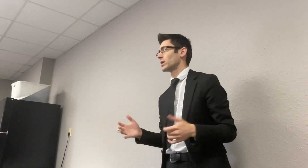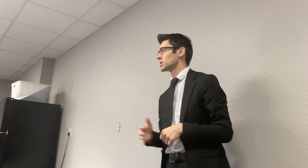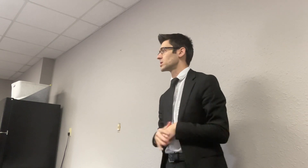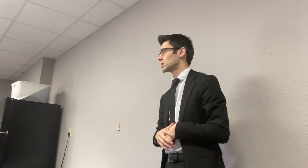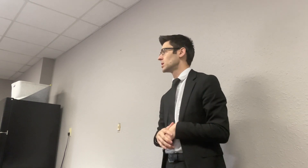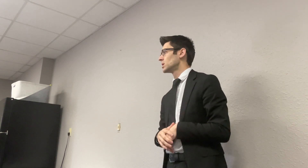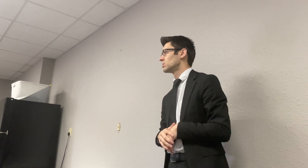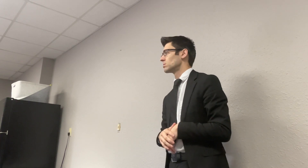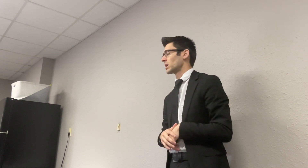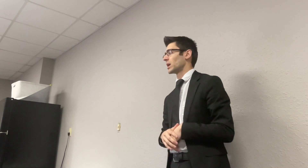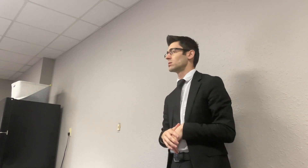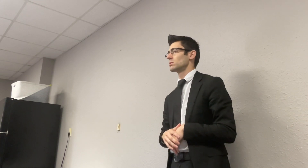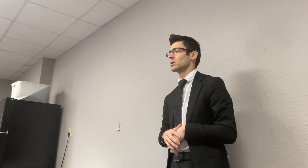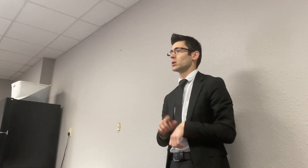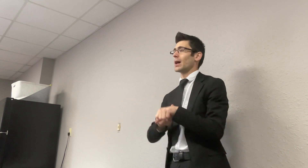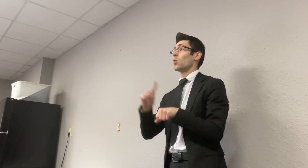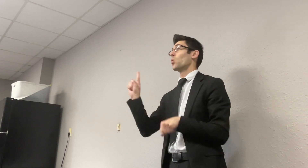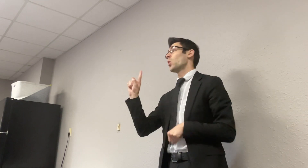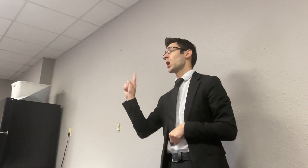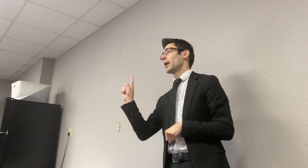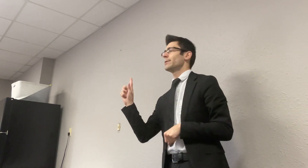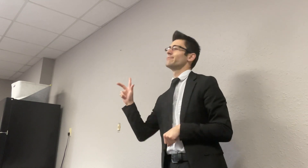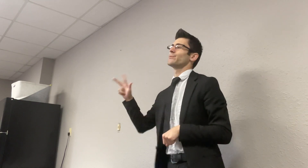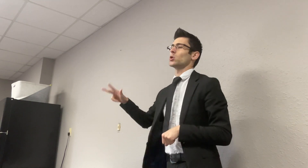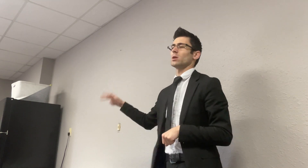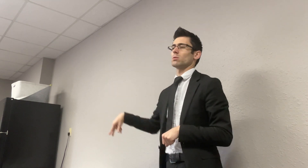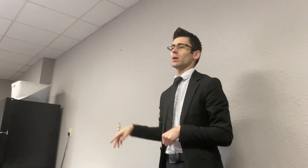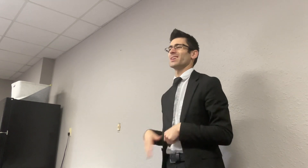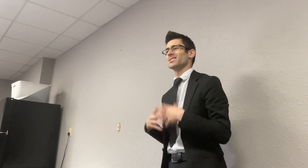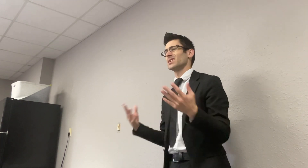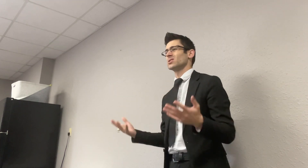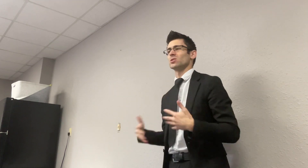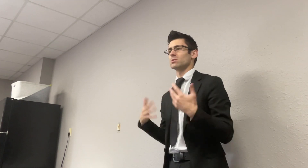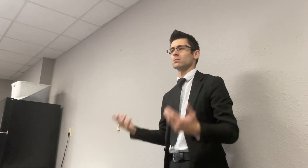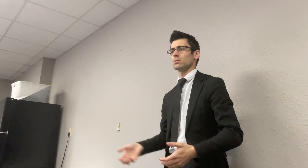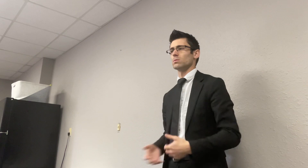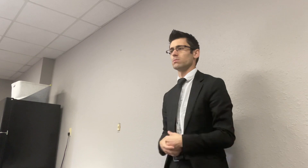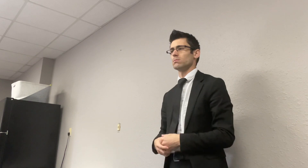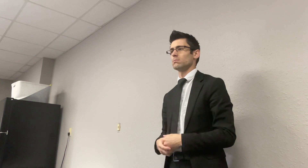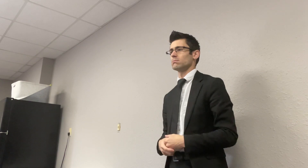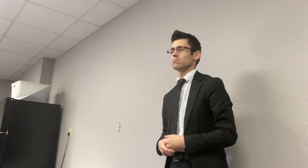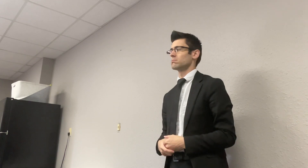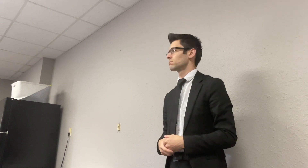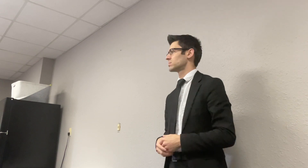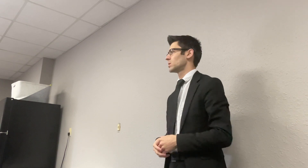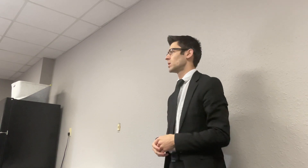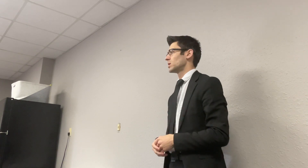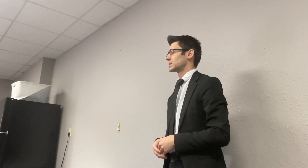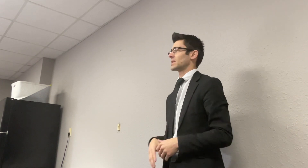is. Okay, you're not 1:33 because then it's just it's like